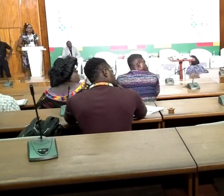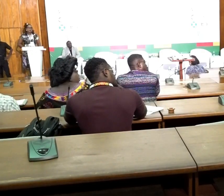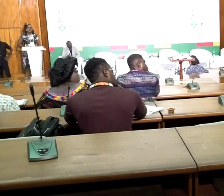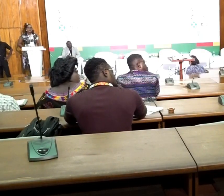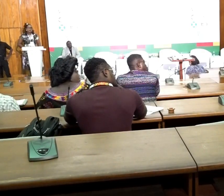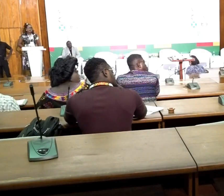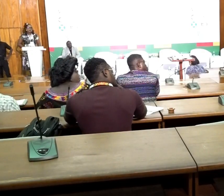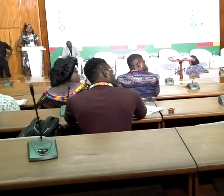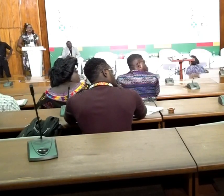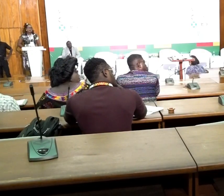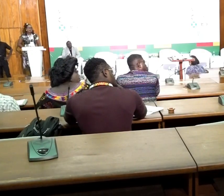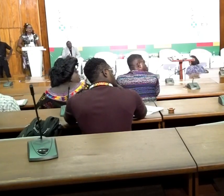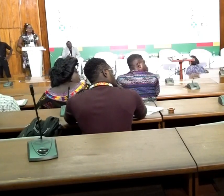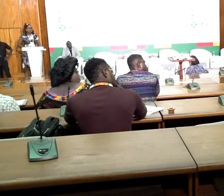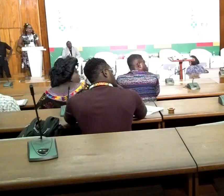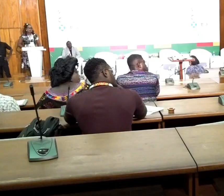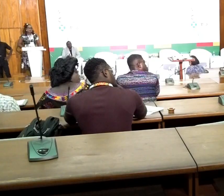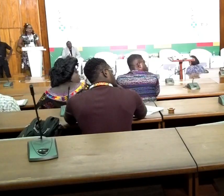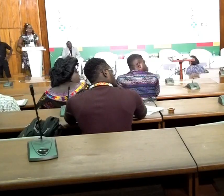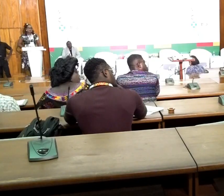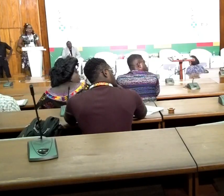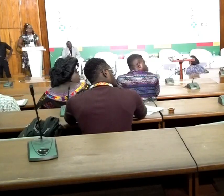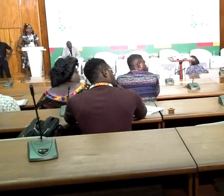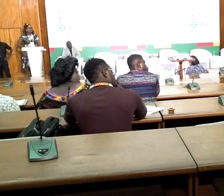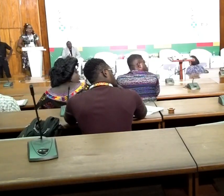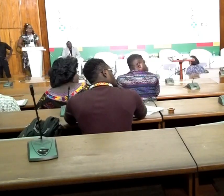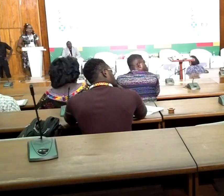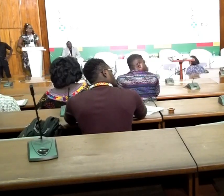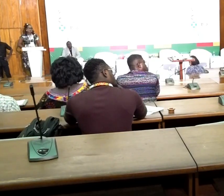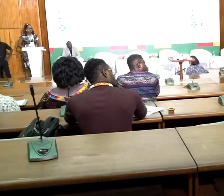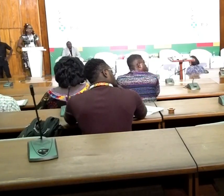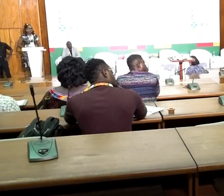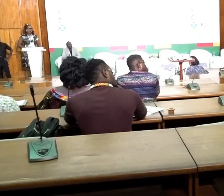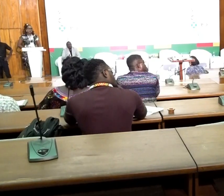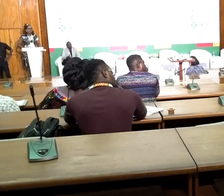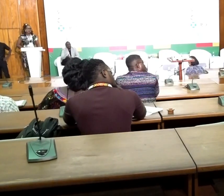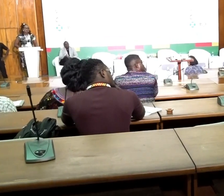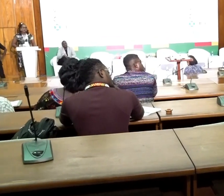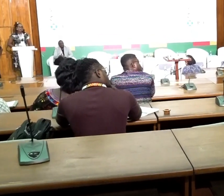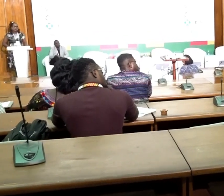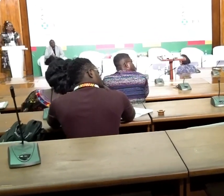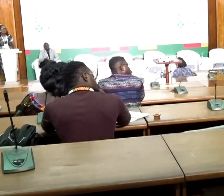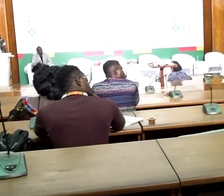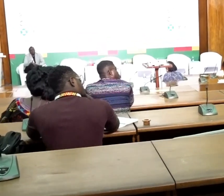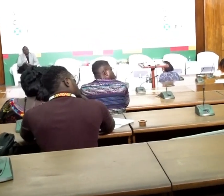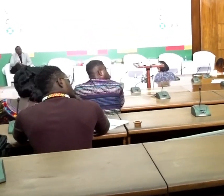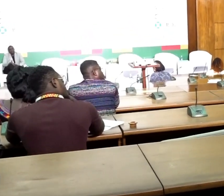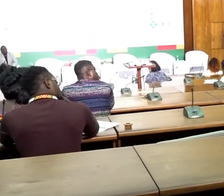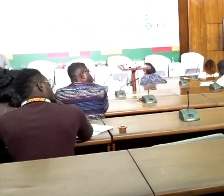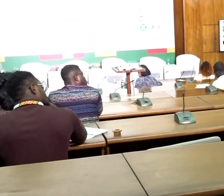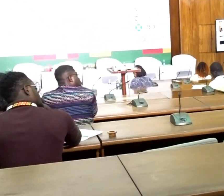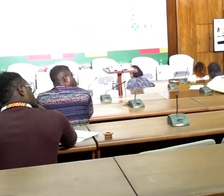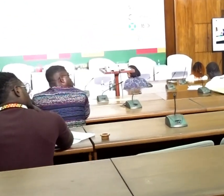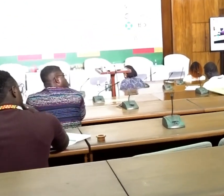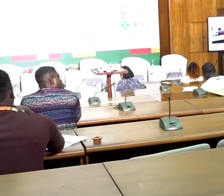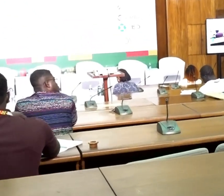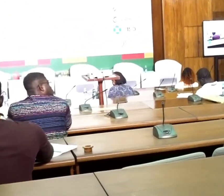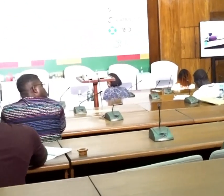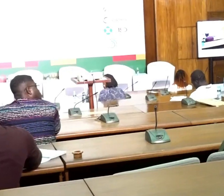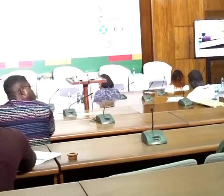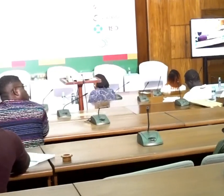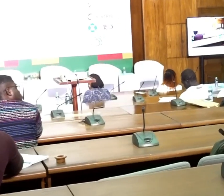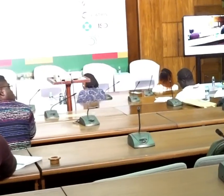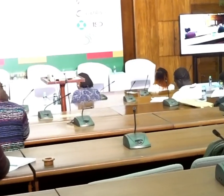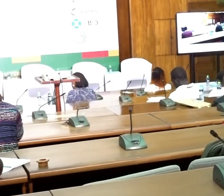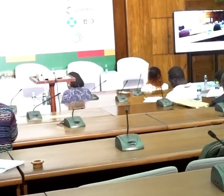processes involved and what are the safety measures to safeguard the end users'